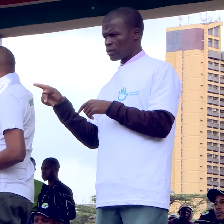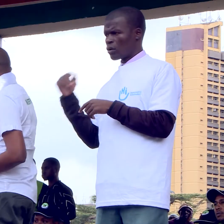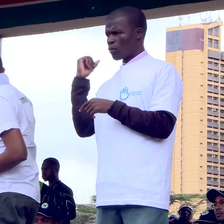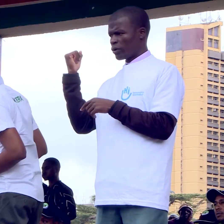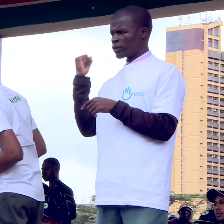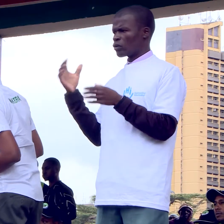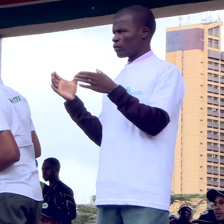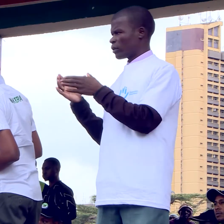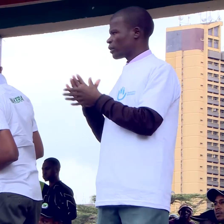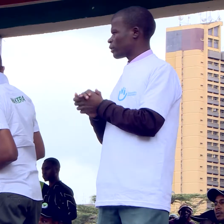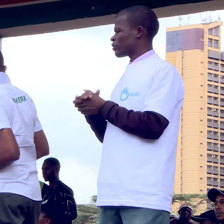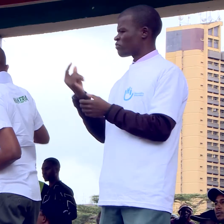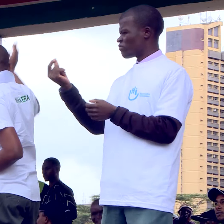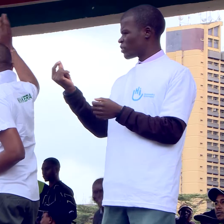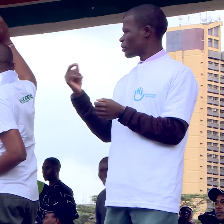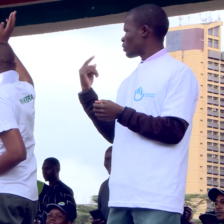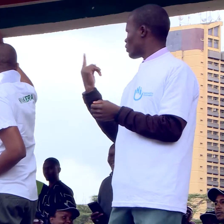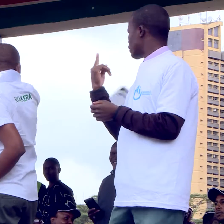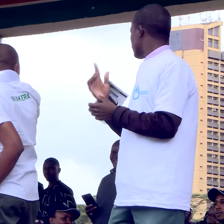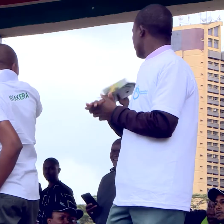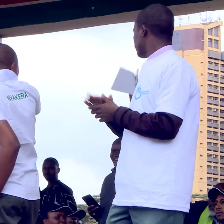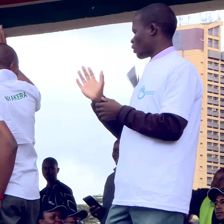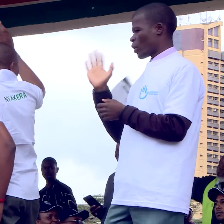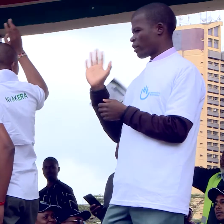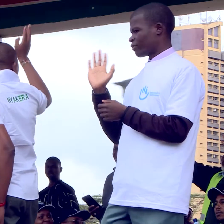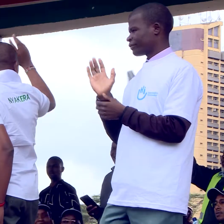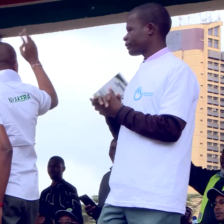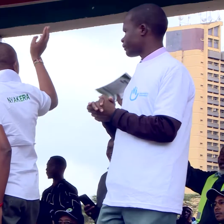wave, I think there are a few of them here.